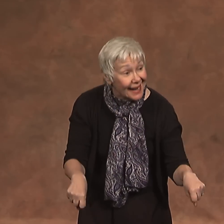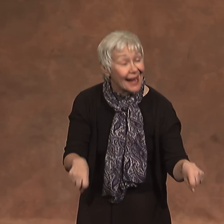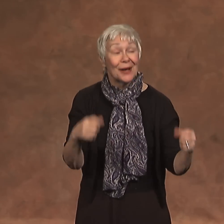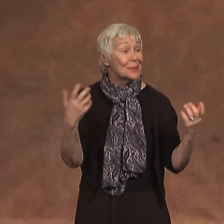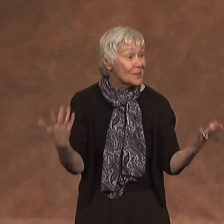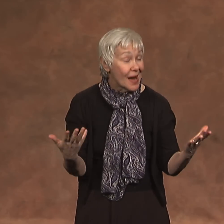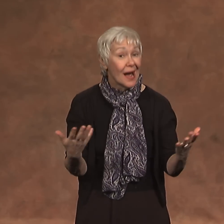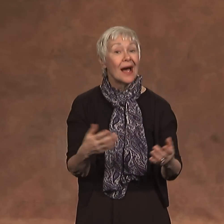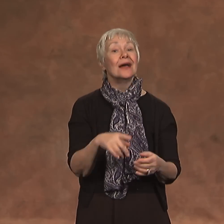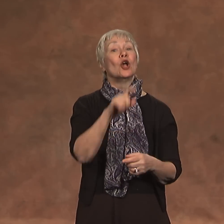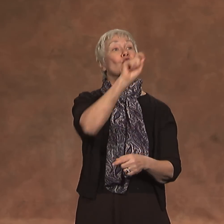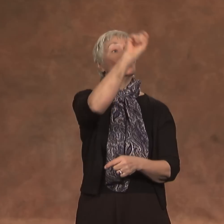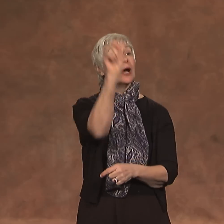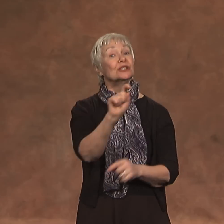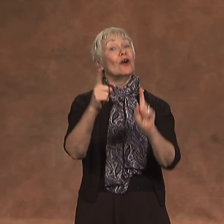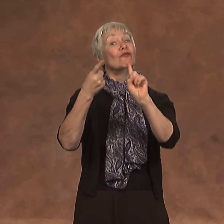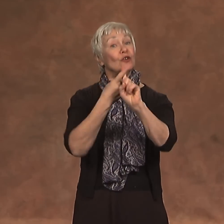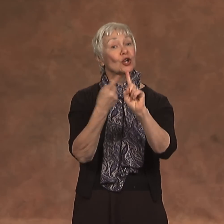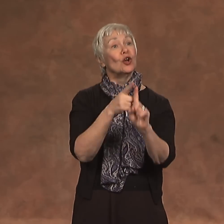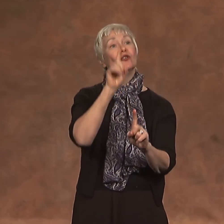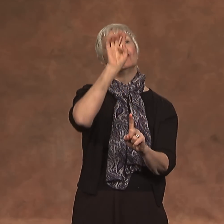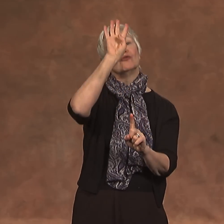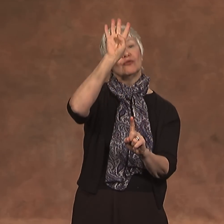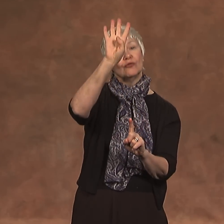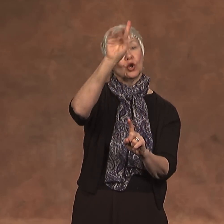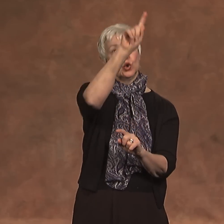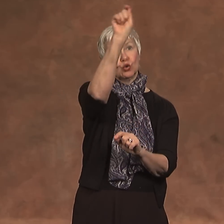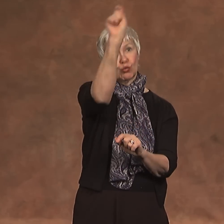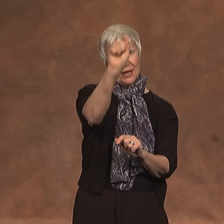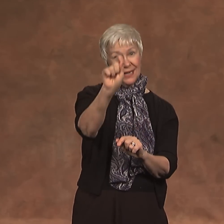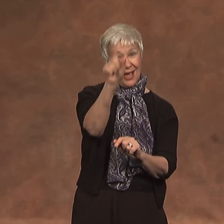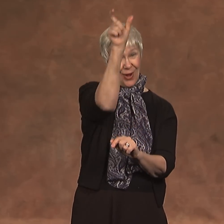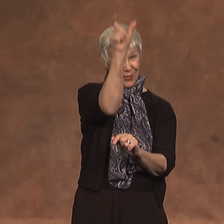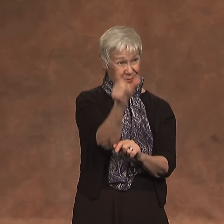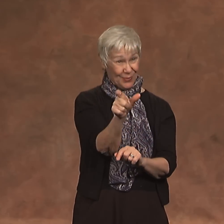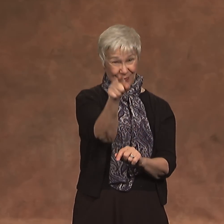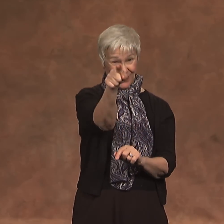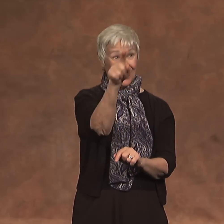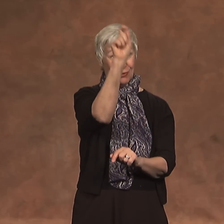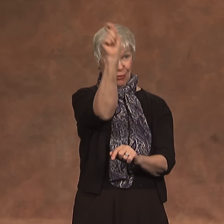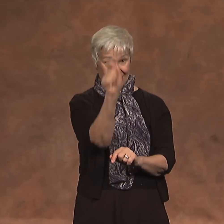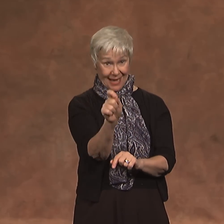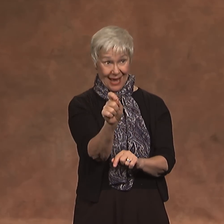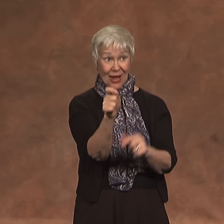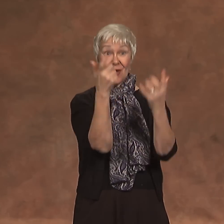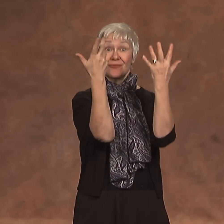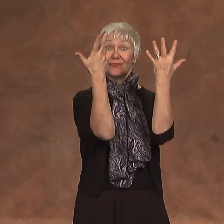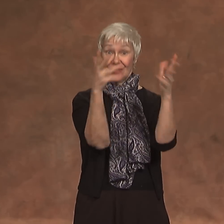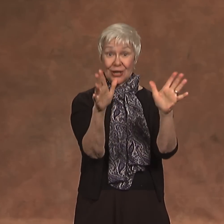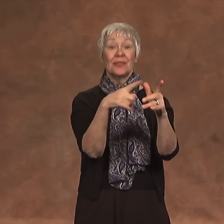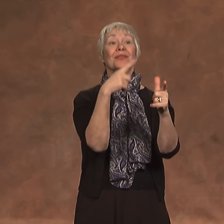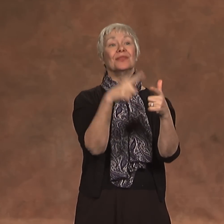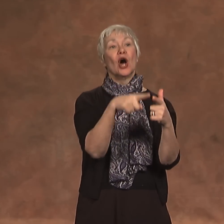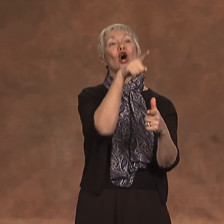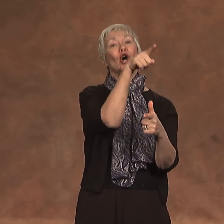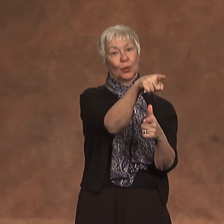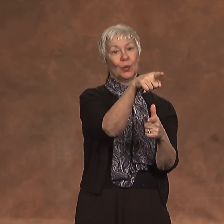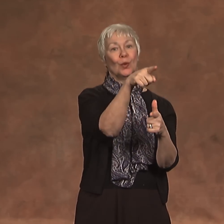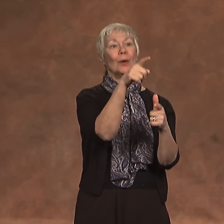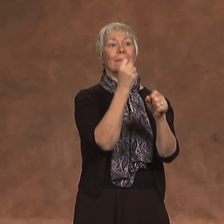And what you can do is write the equation on the board and then sign the equation very close to the board.